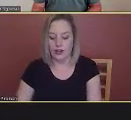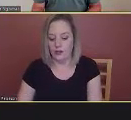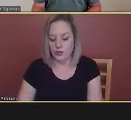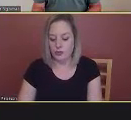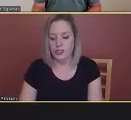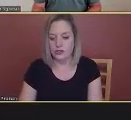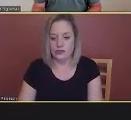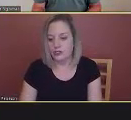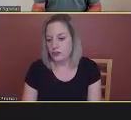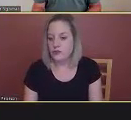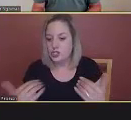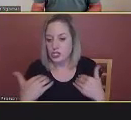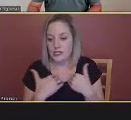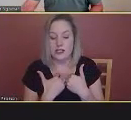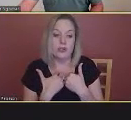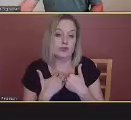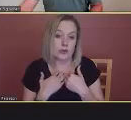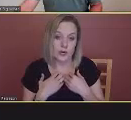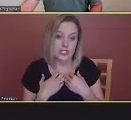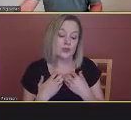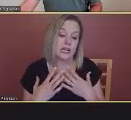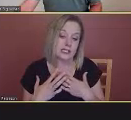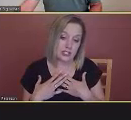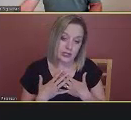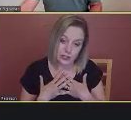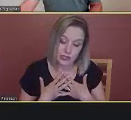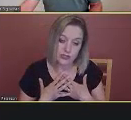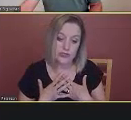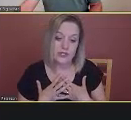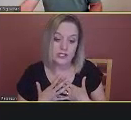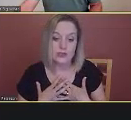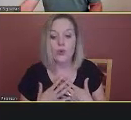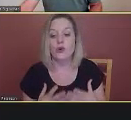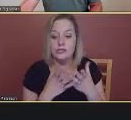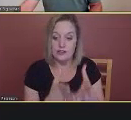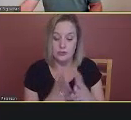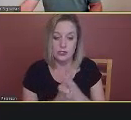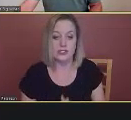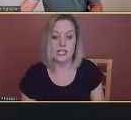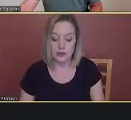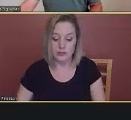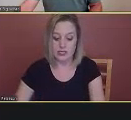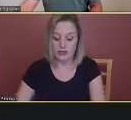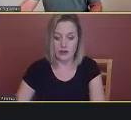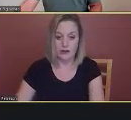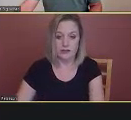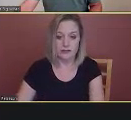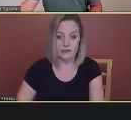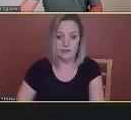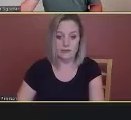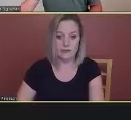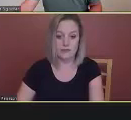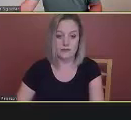So you can put in your information as somebody who's requesting who's not necessarily using the services, or the deaf person's name can be in there.